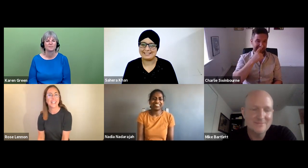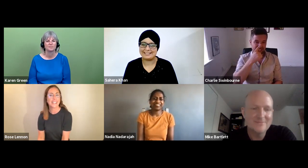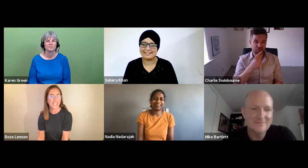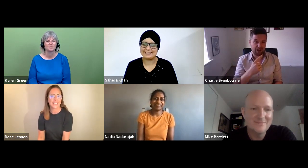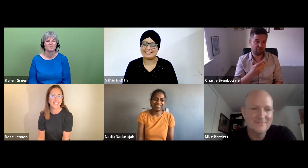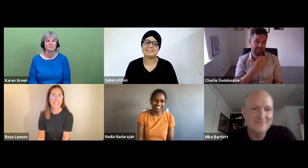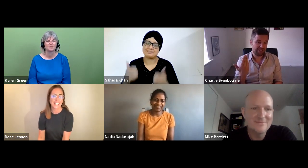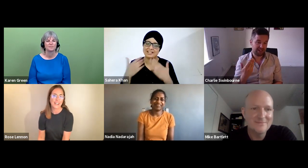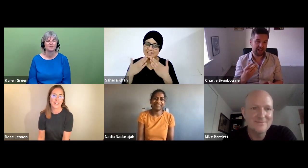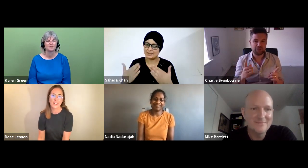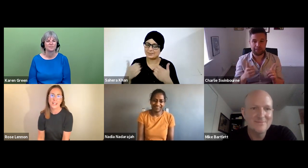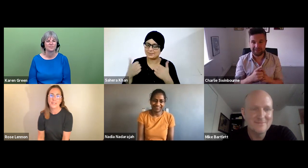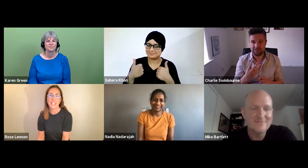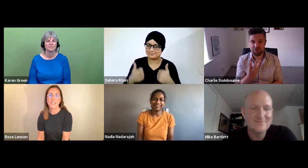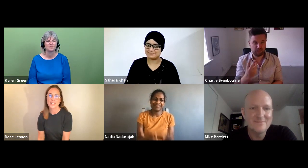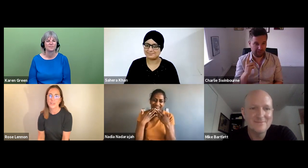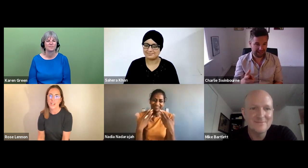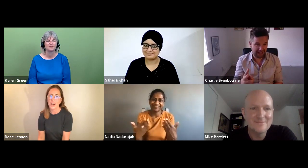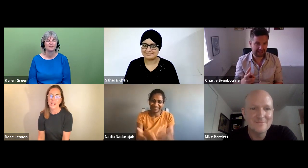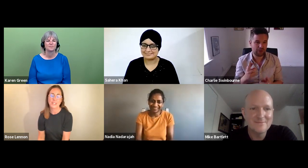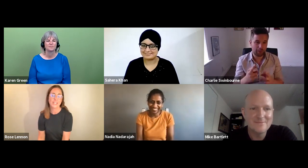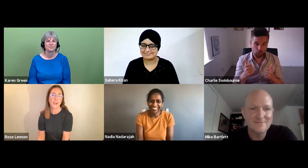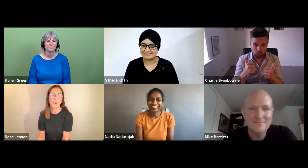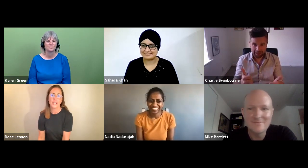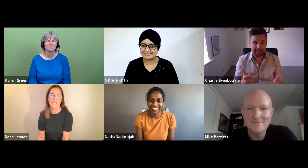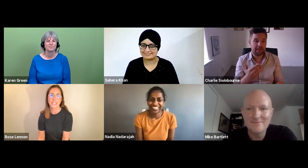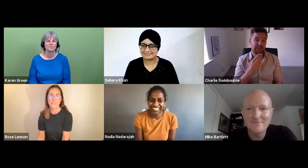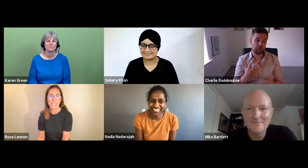and thank you, Sahera, for giving us your time. It's so interesting to meet